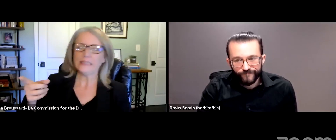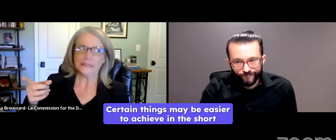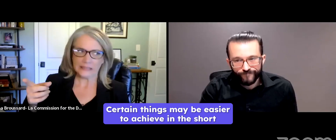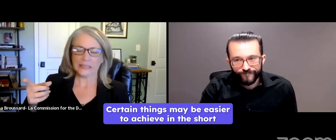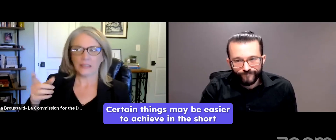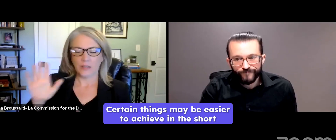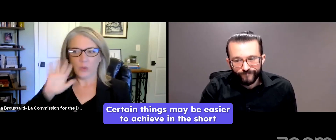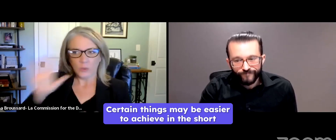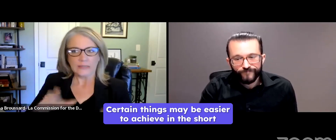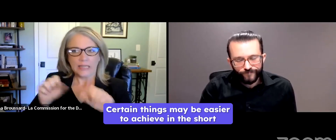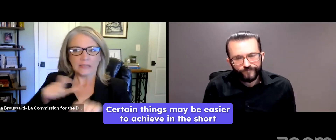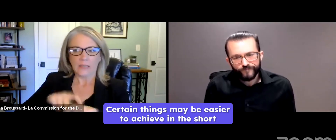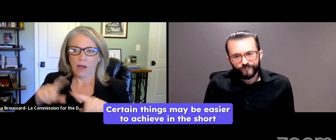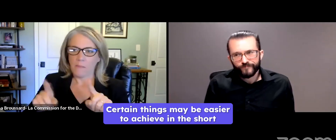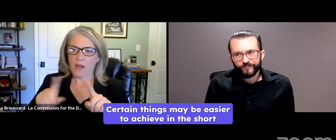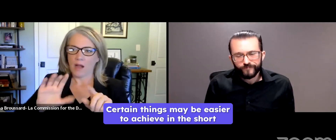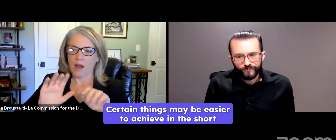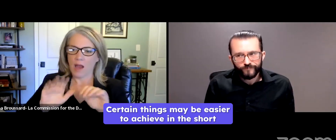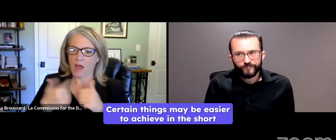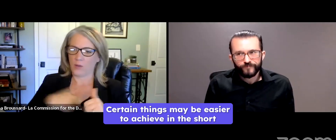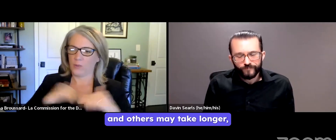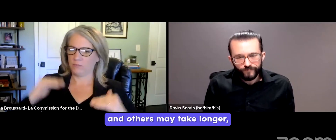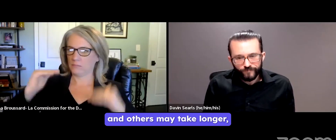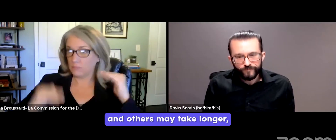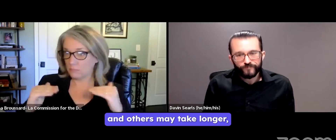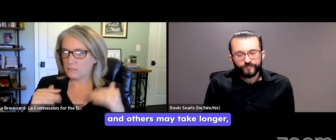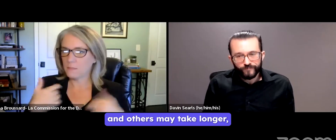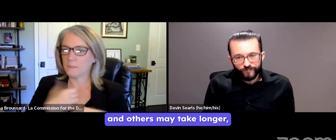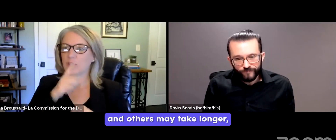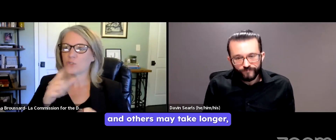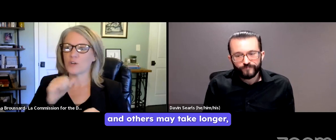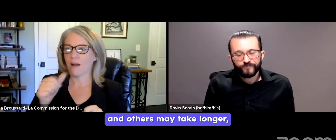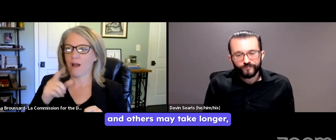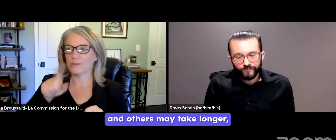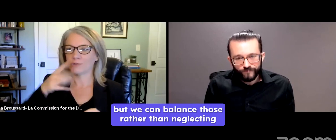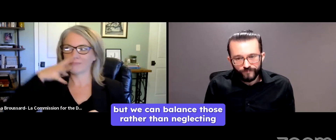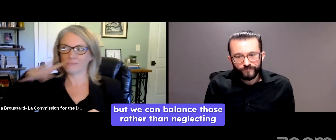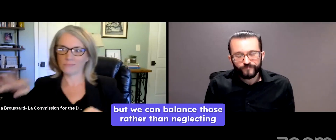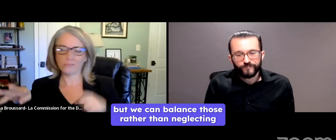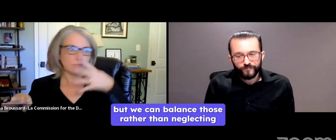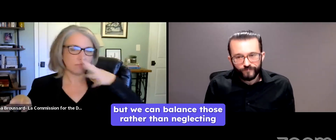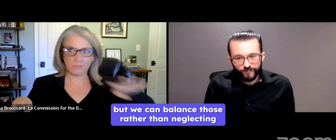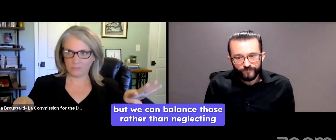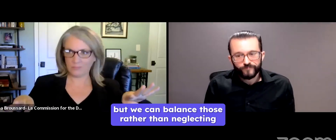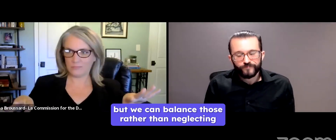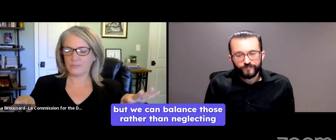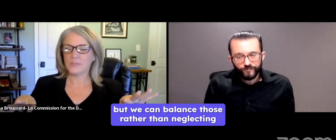Certain things may be easier to achieve in the short term and others may take longer, but we can balance those rather